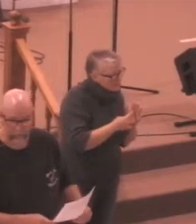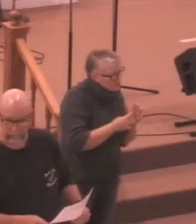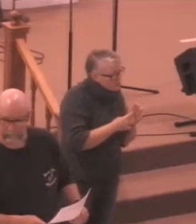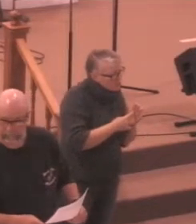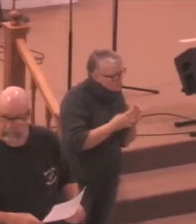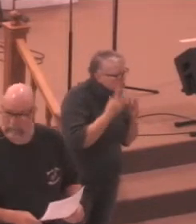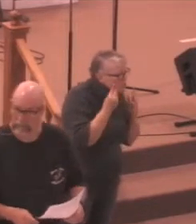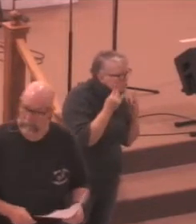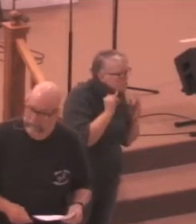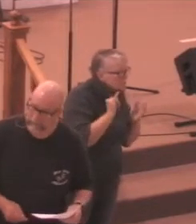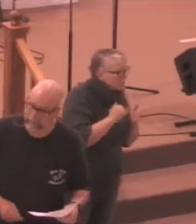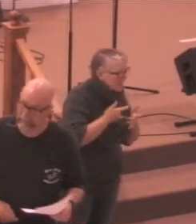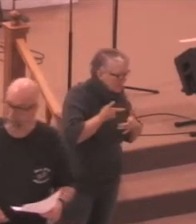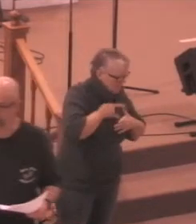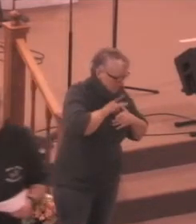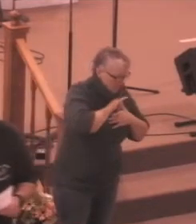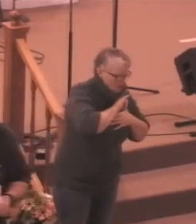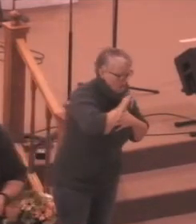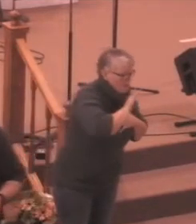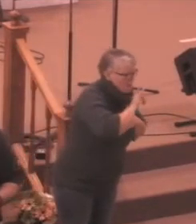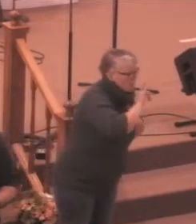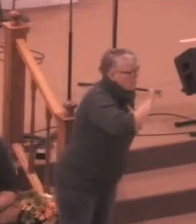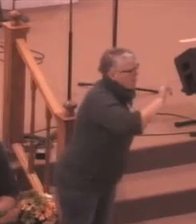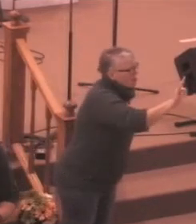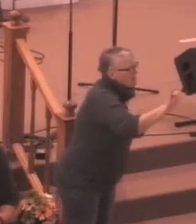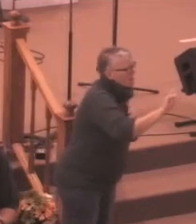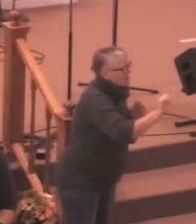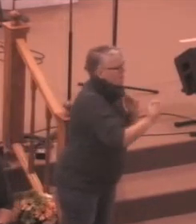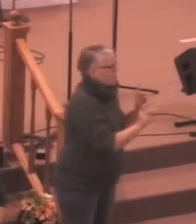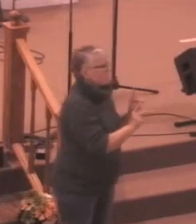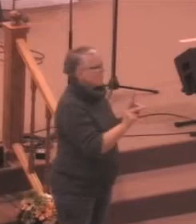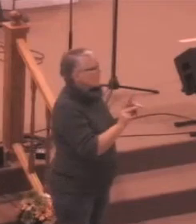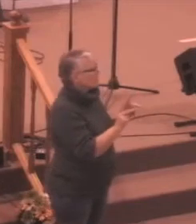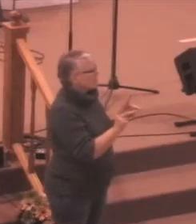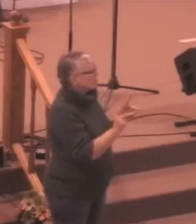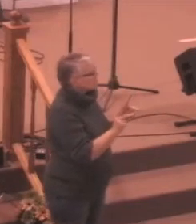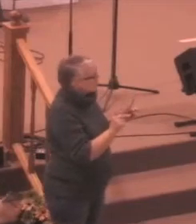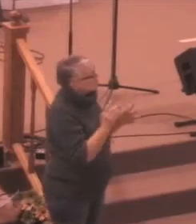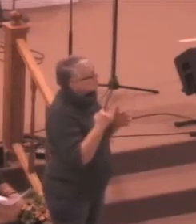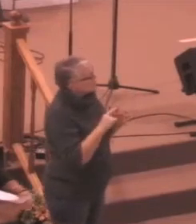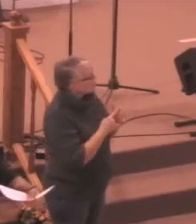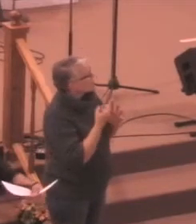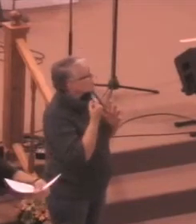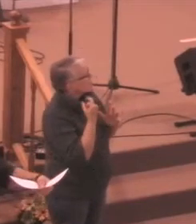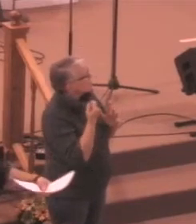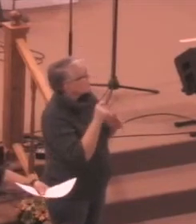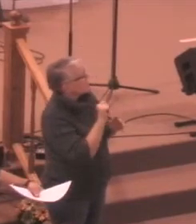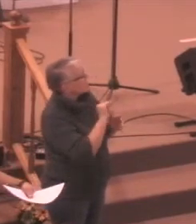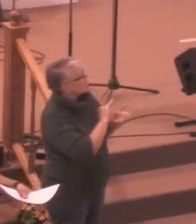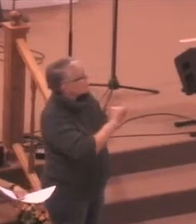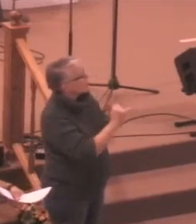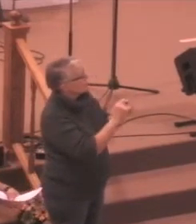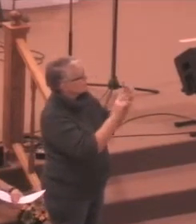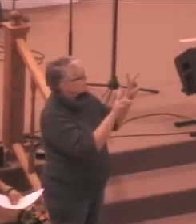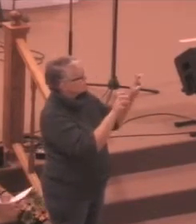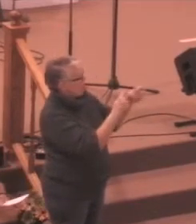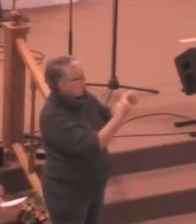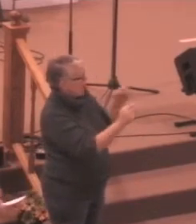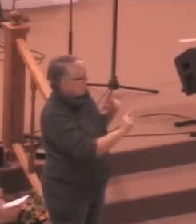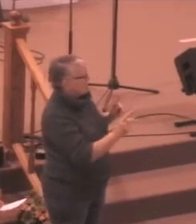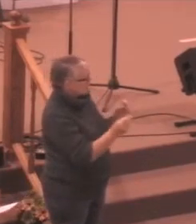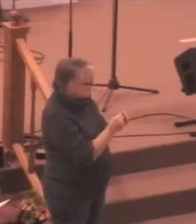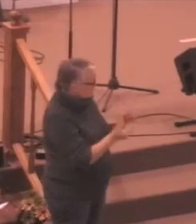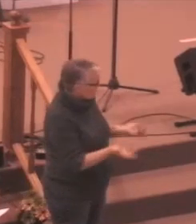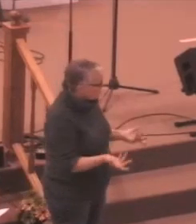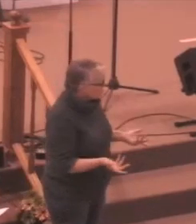better. Now this next one is the one that we're supposed to be hanging out in.